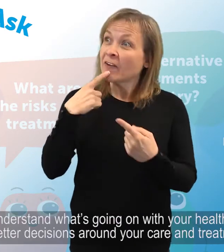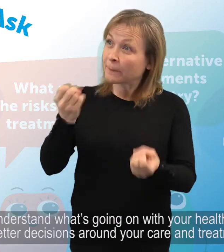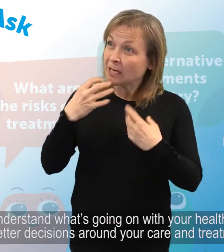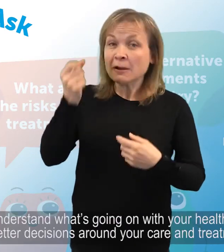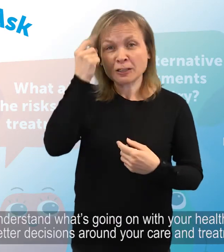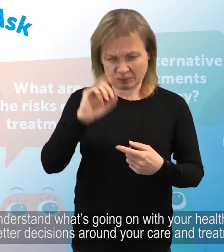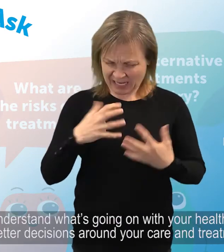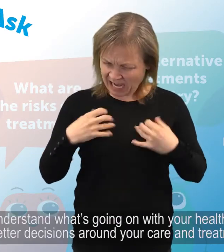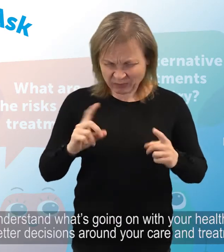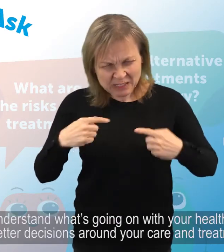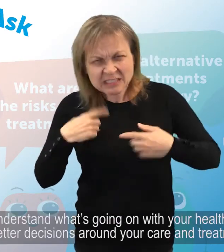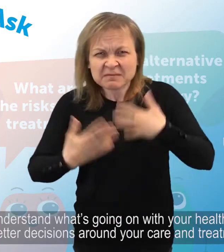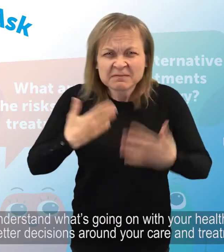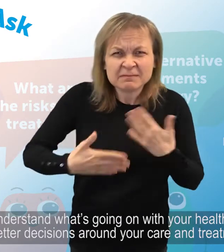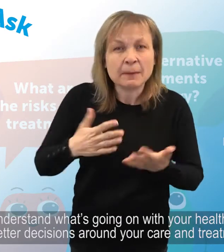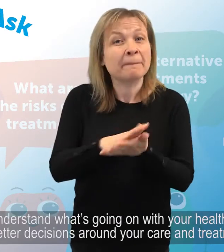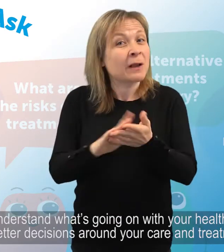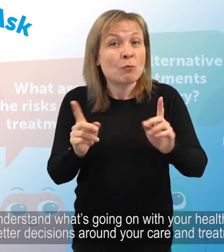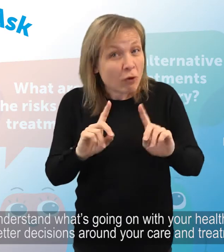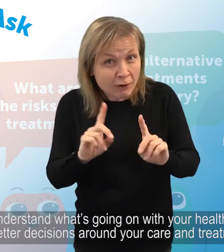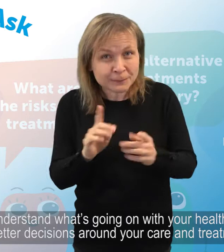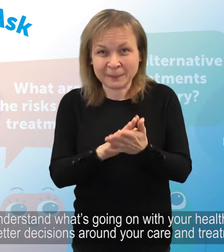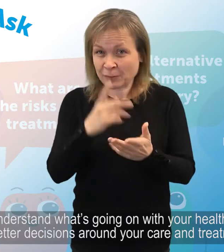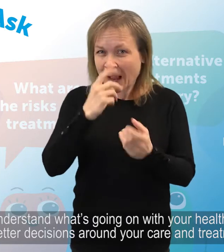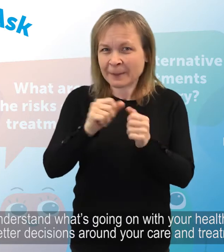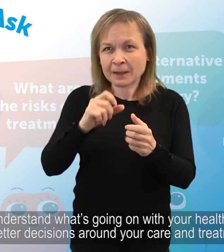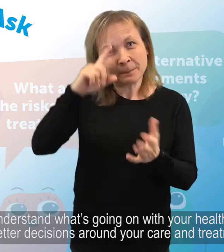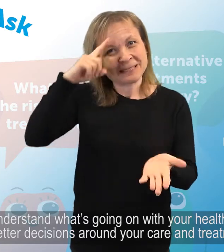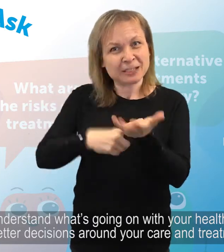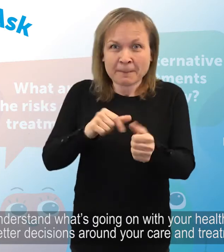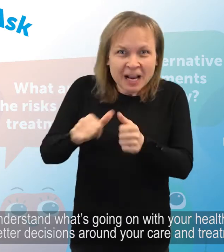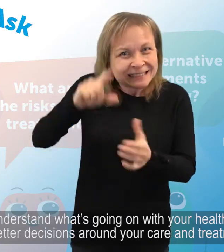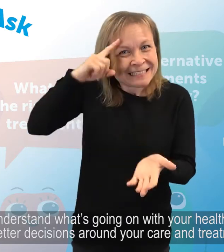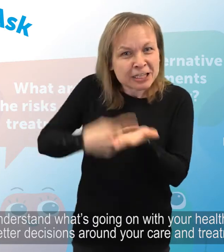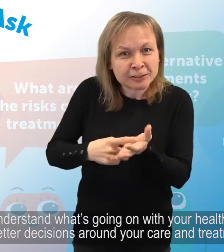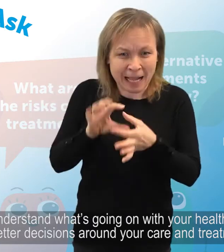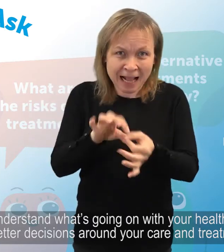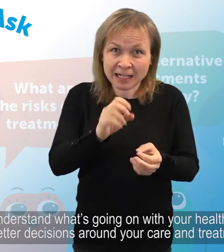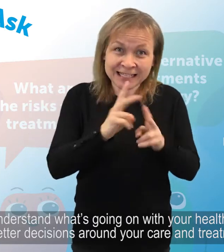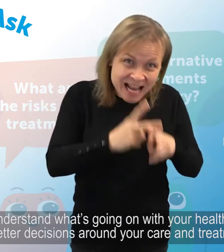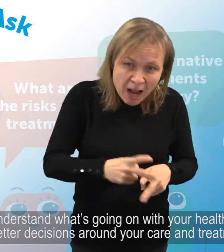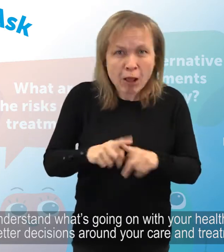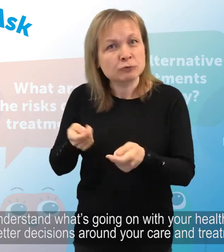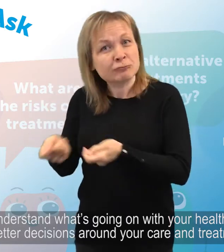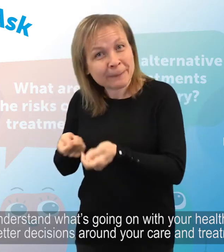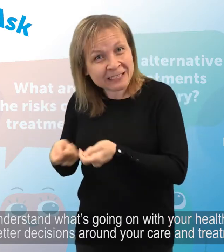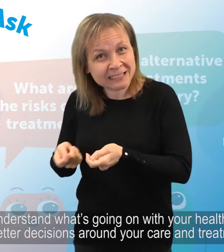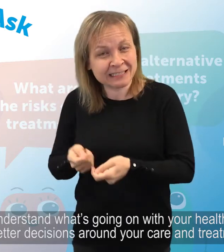When you understand what's going on with your health, you can make better decisions around your care and treatment.